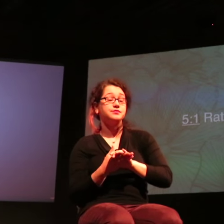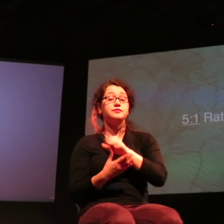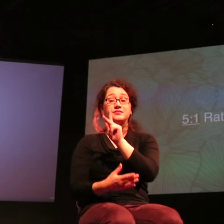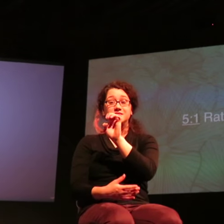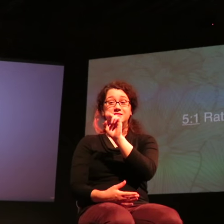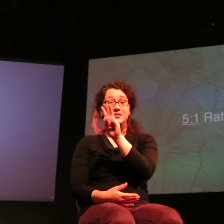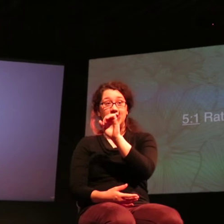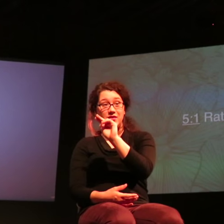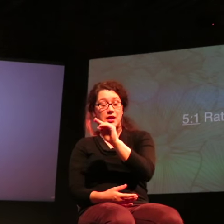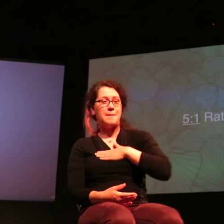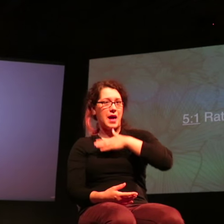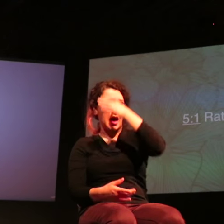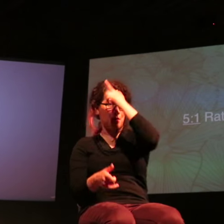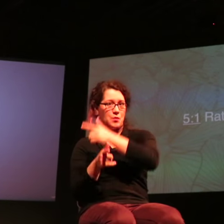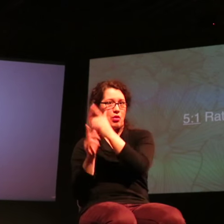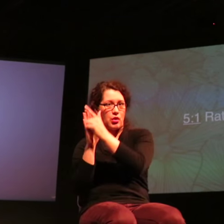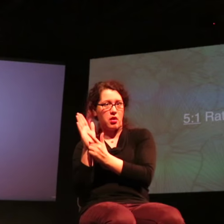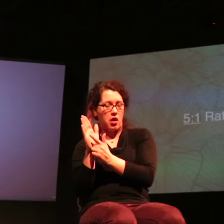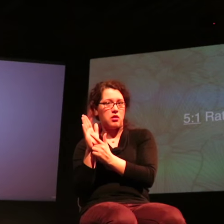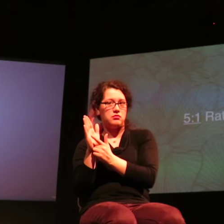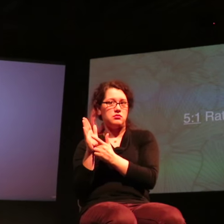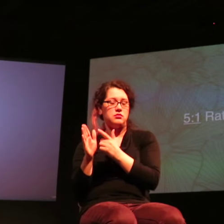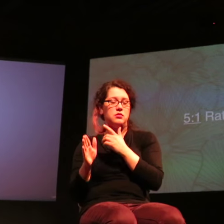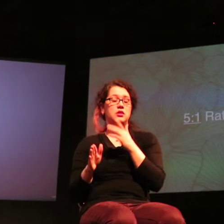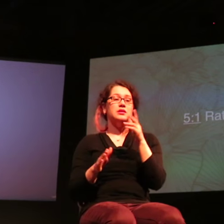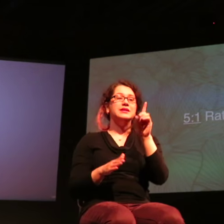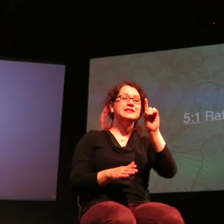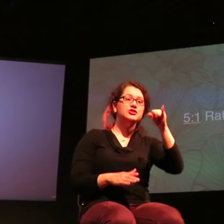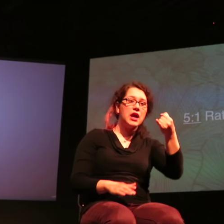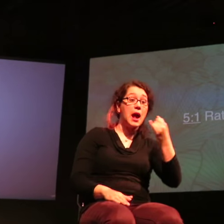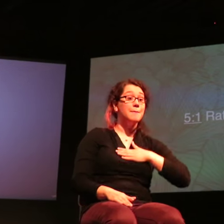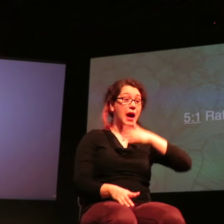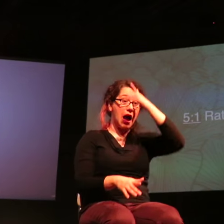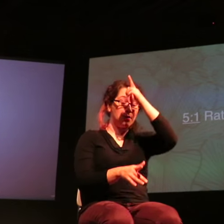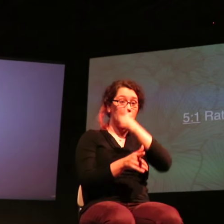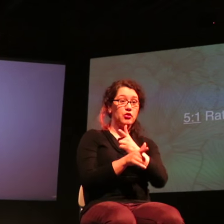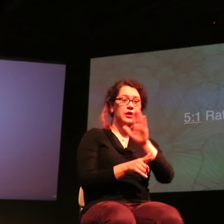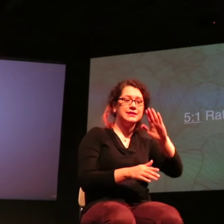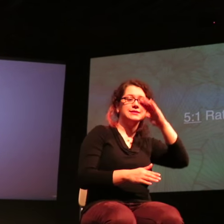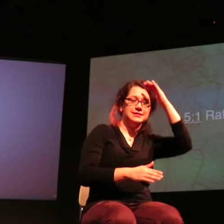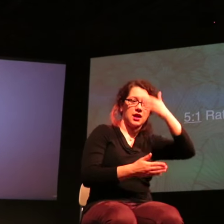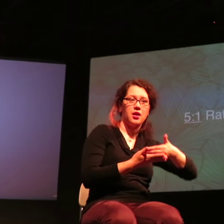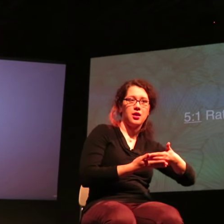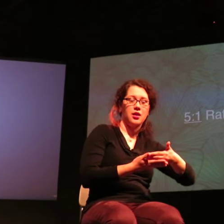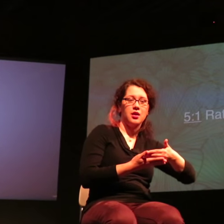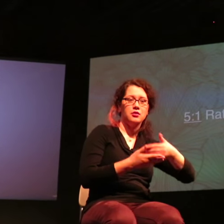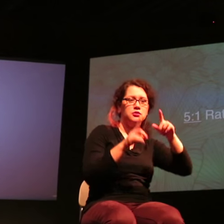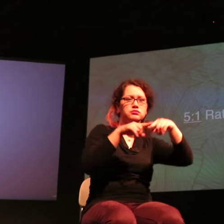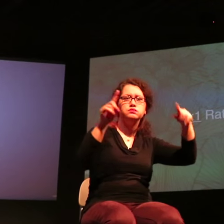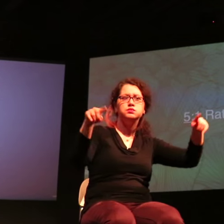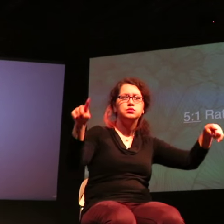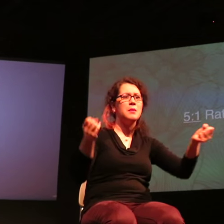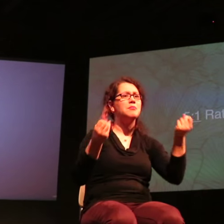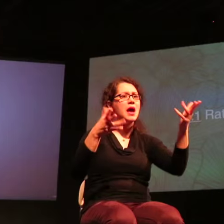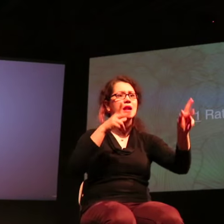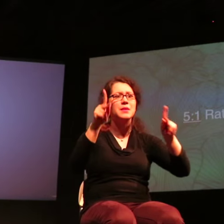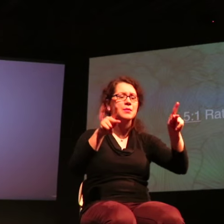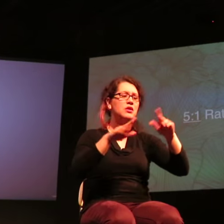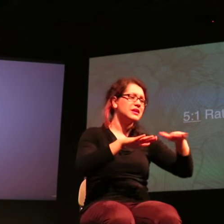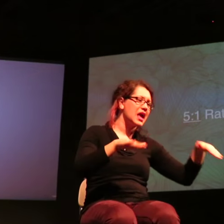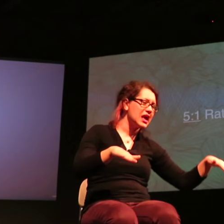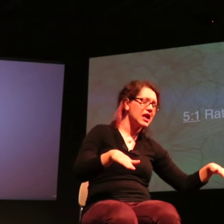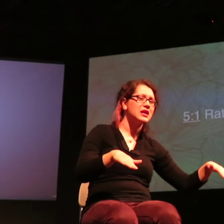This is my wife's brother. This is DJ. This is my brother's son. And so we've got a ton of different people. We've got kids